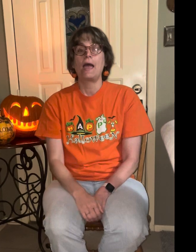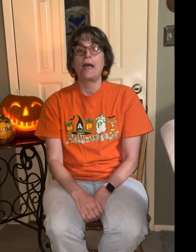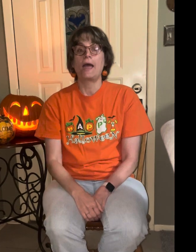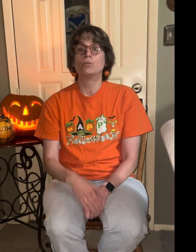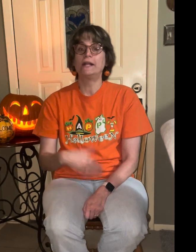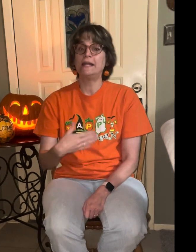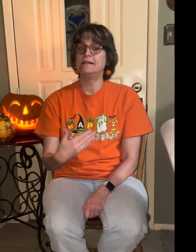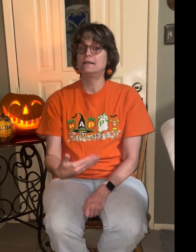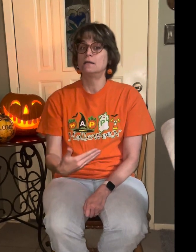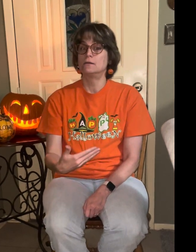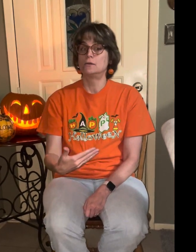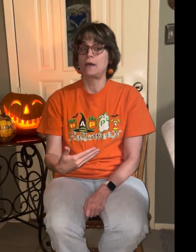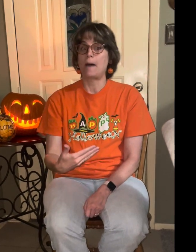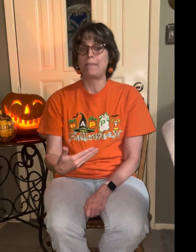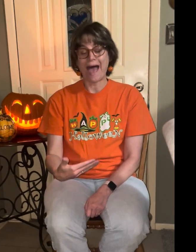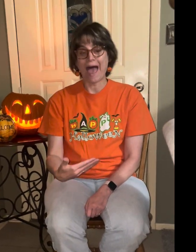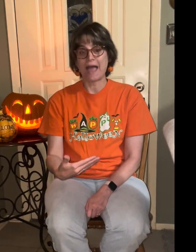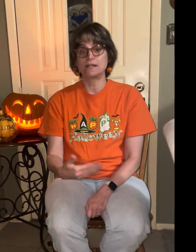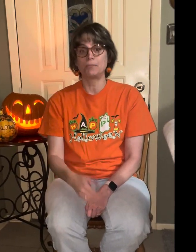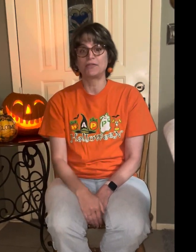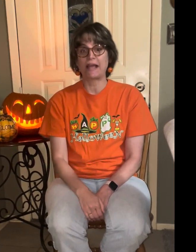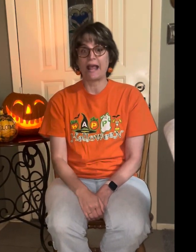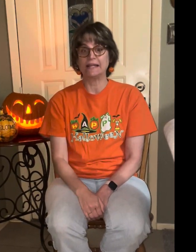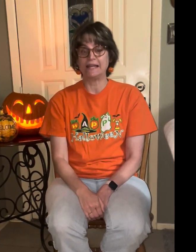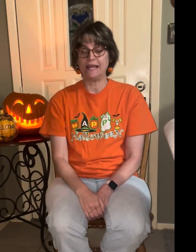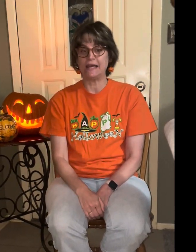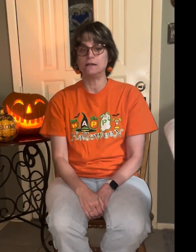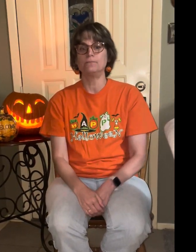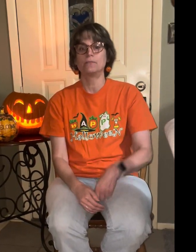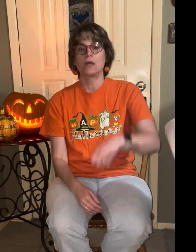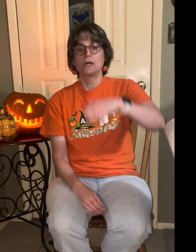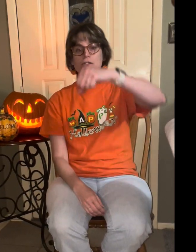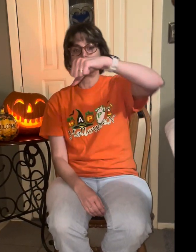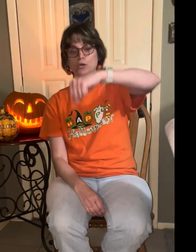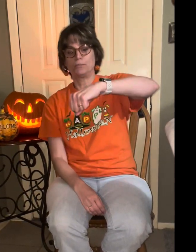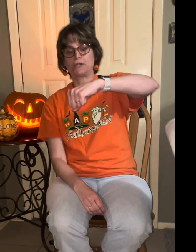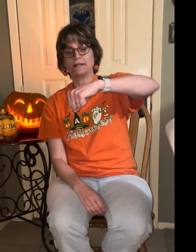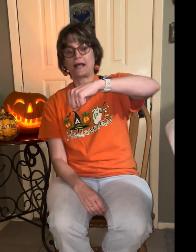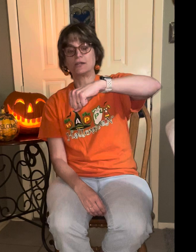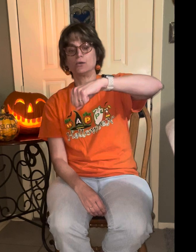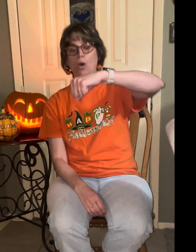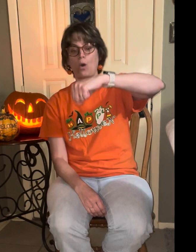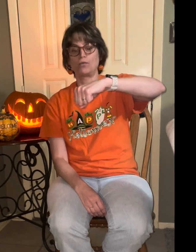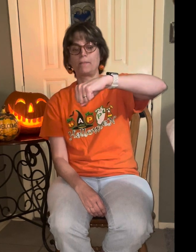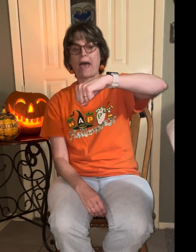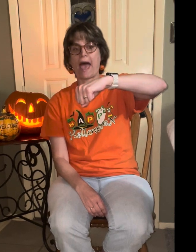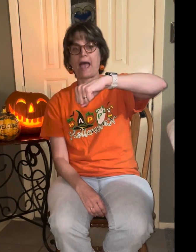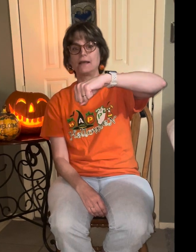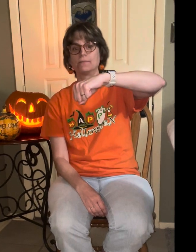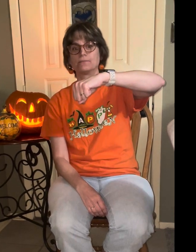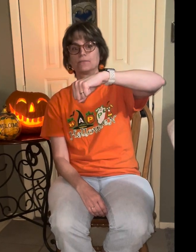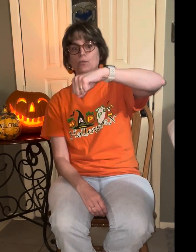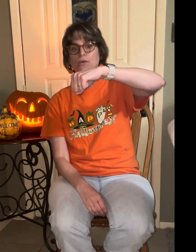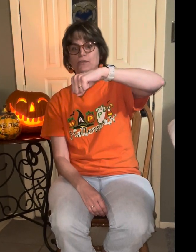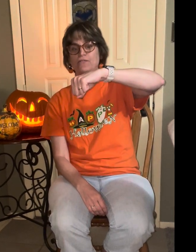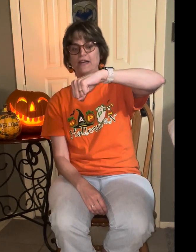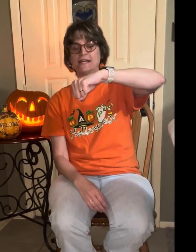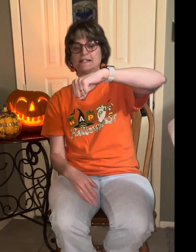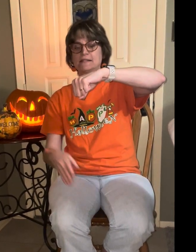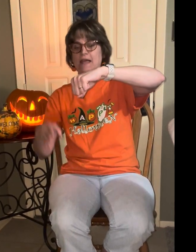And we need a bag to put the candy in. So you pretend like you hold the bag with your fist,